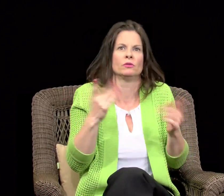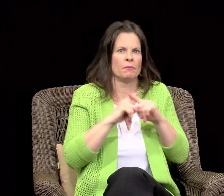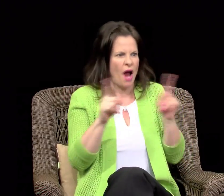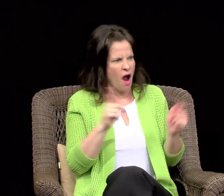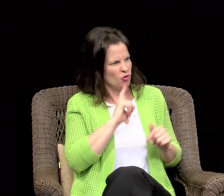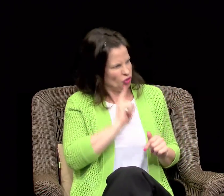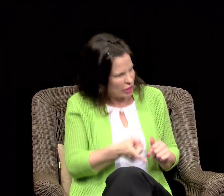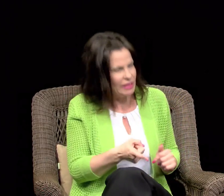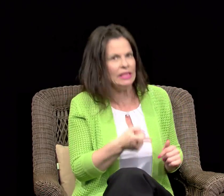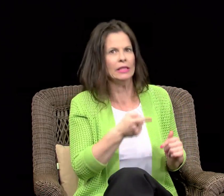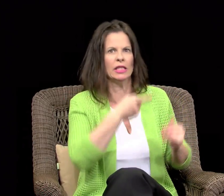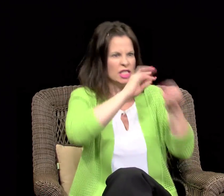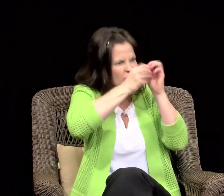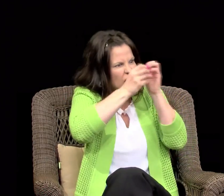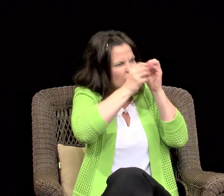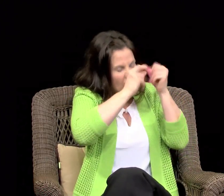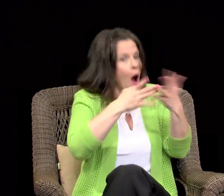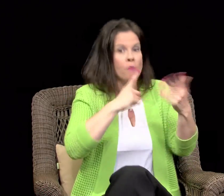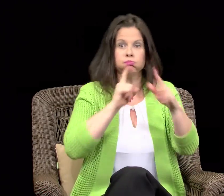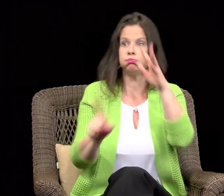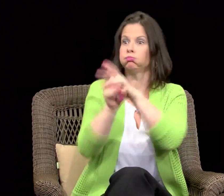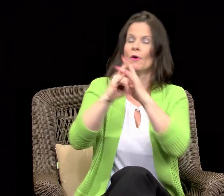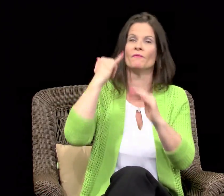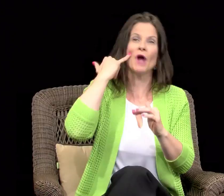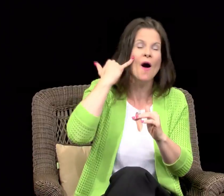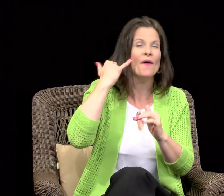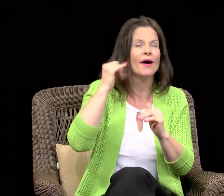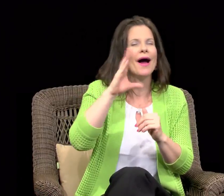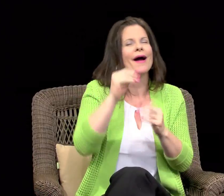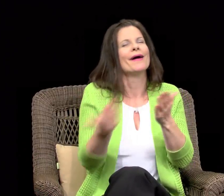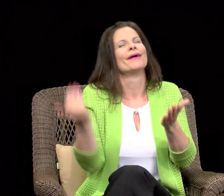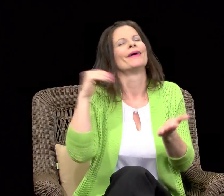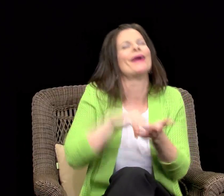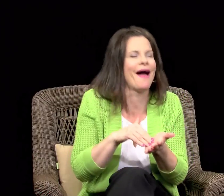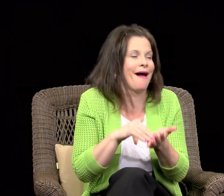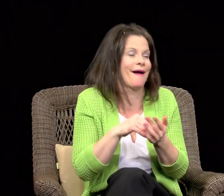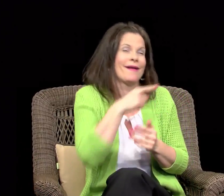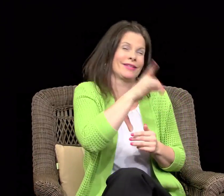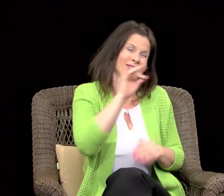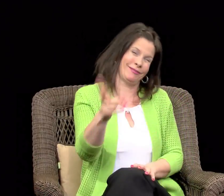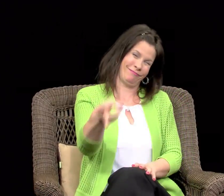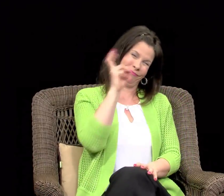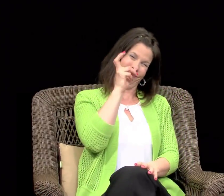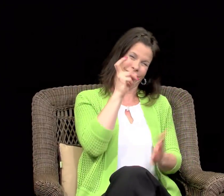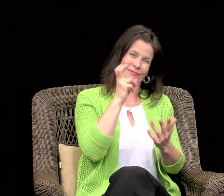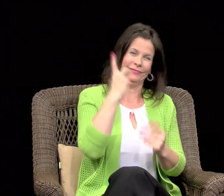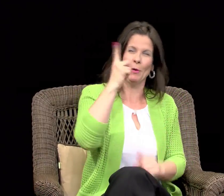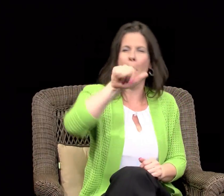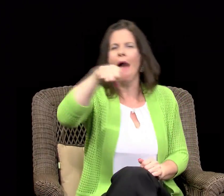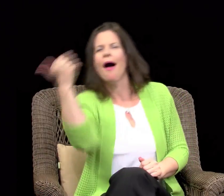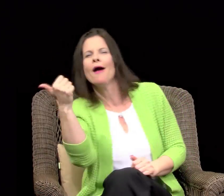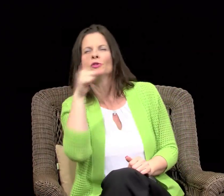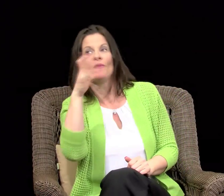wouldn't have the telephone invented. I mean, maybe it would be invented later, but who knows? But again, it was a device for deaf